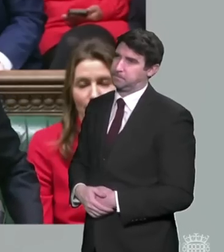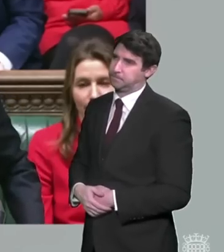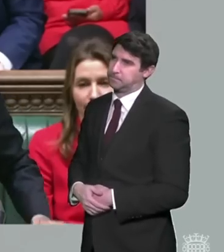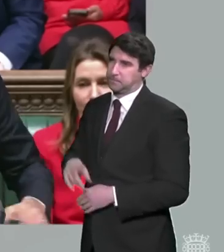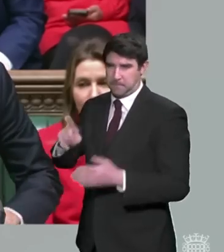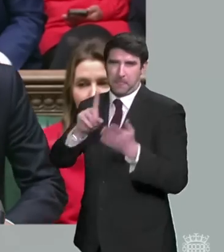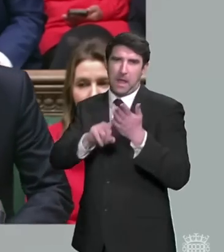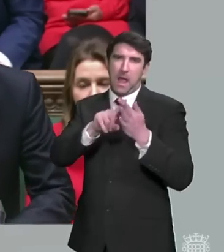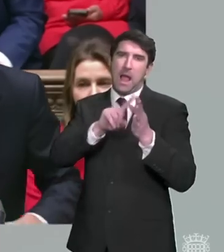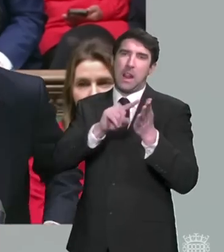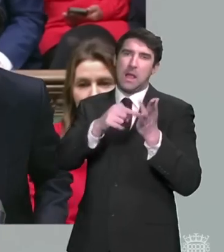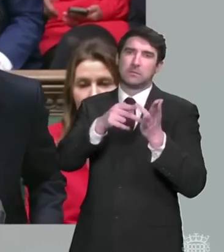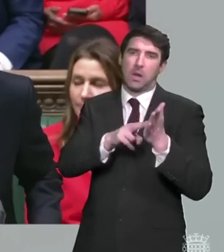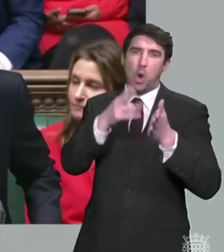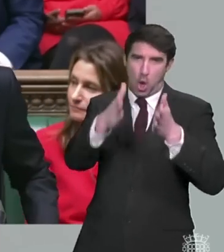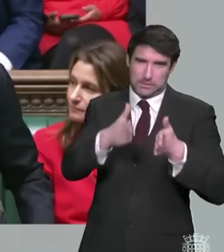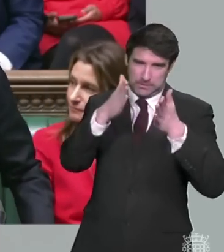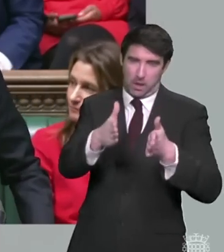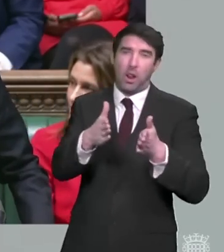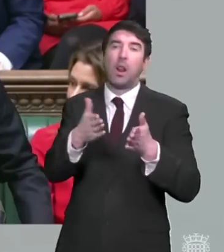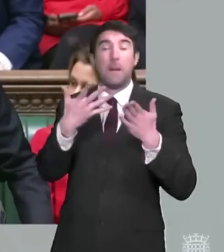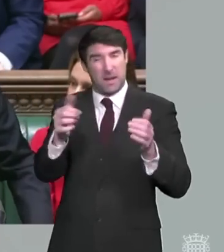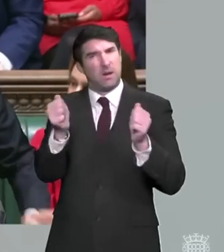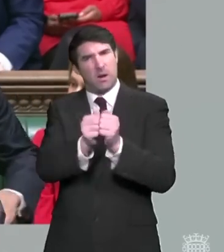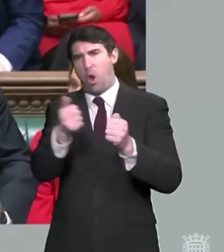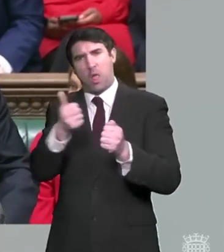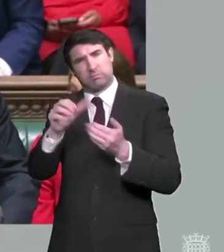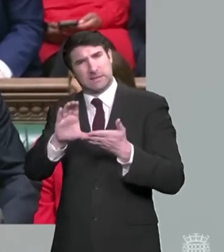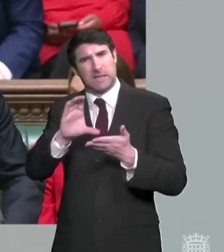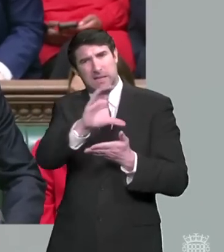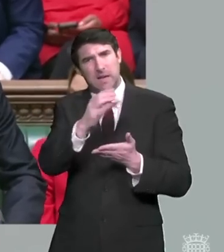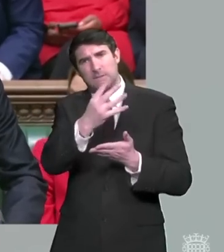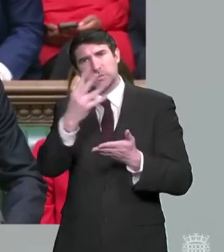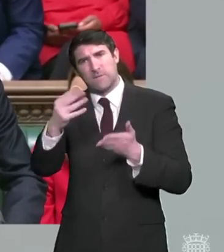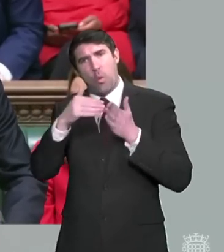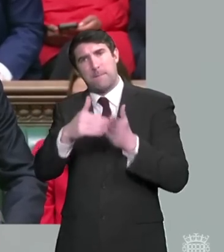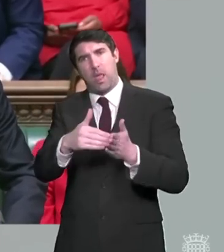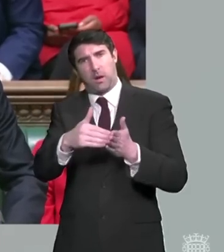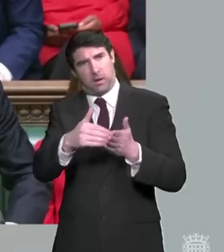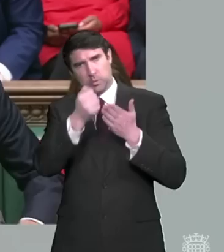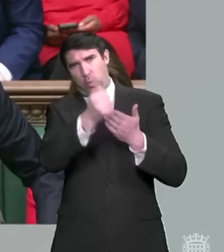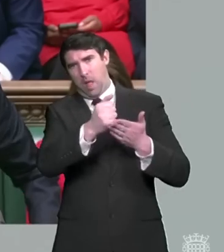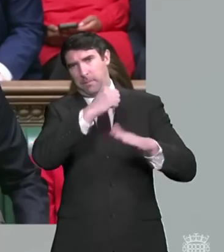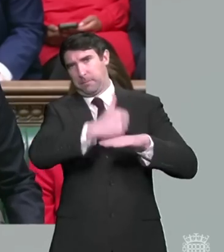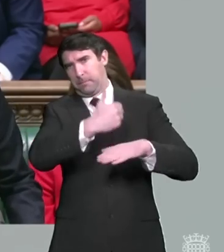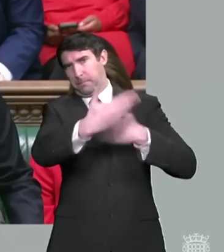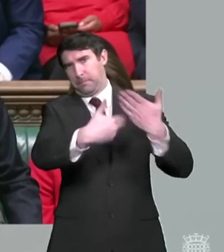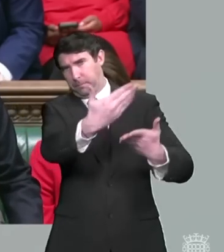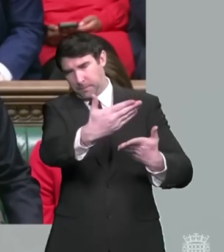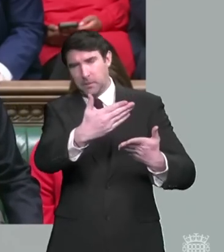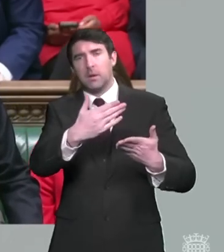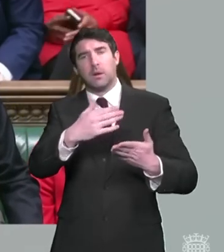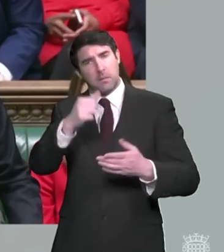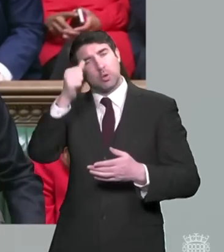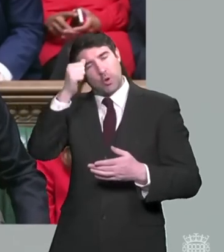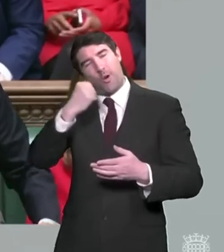Leighton Hospital has been allocated over £44 million to address some of the immediate issues at that site, but I also know that the honourable